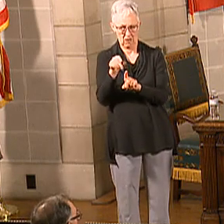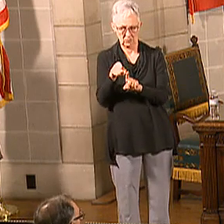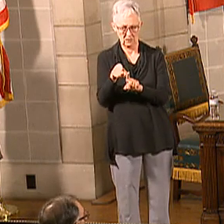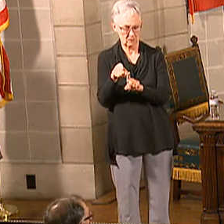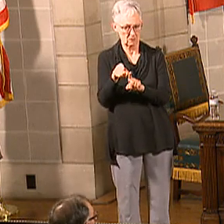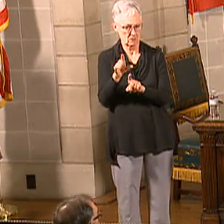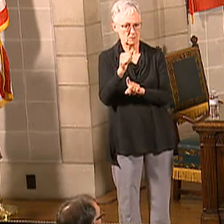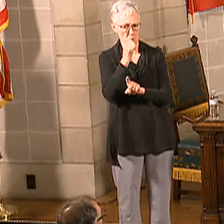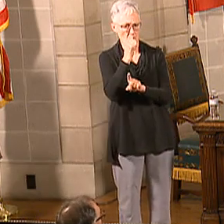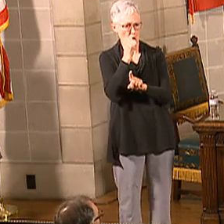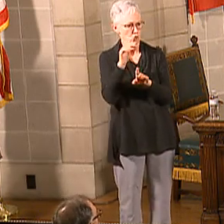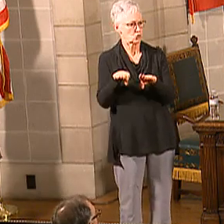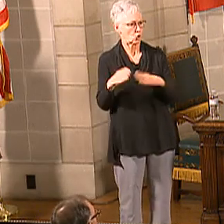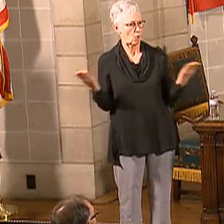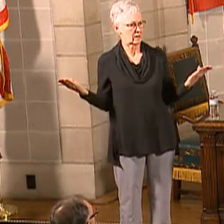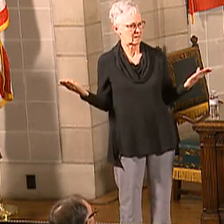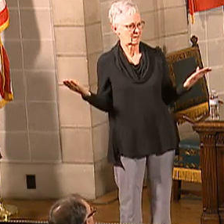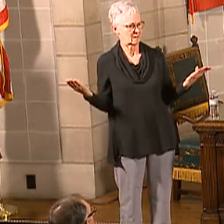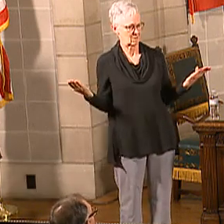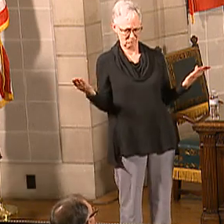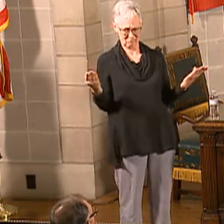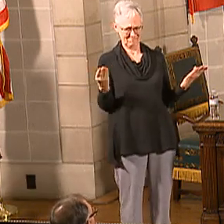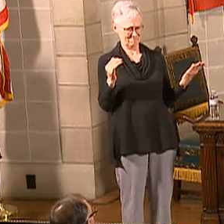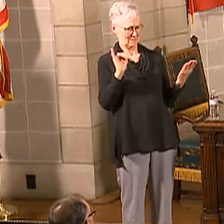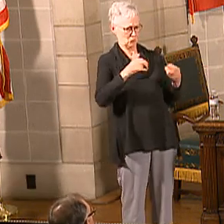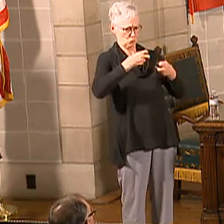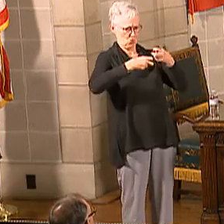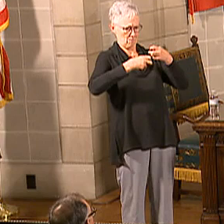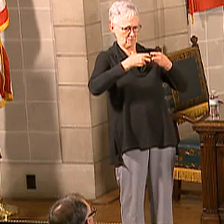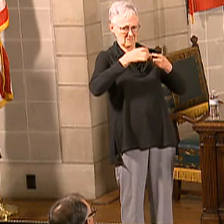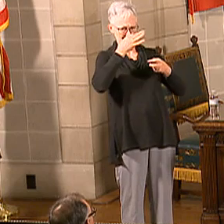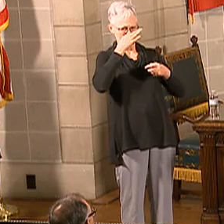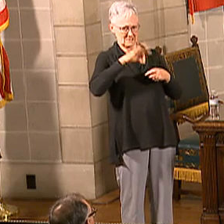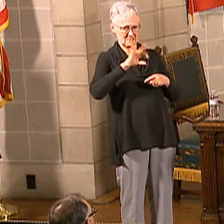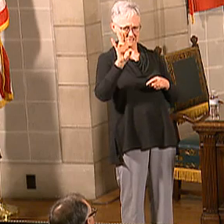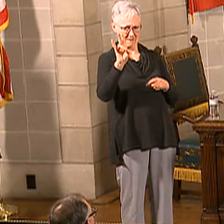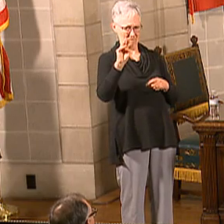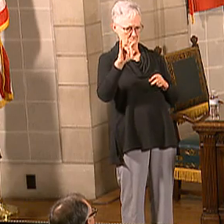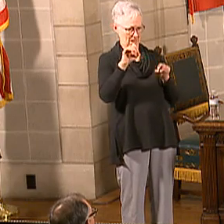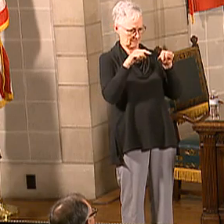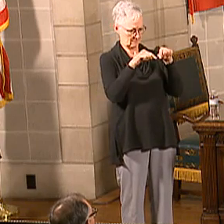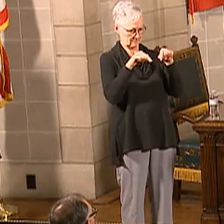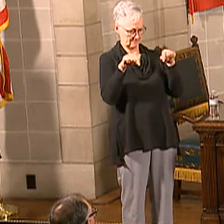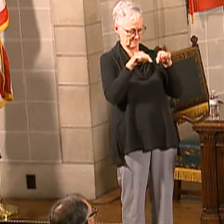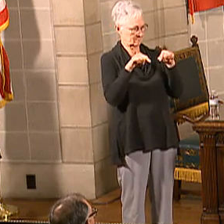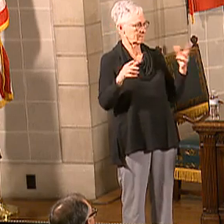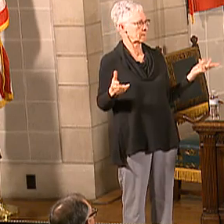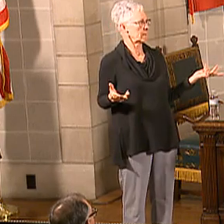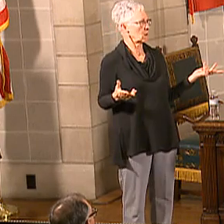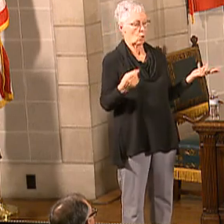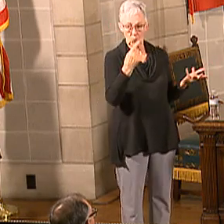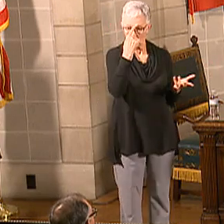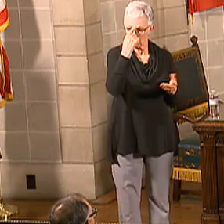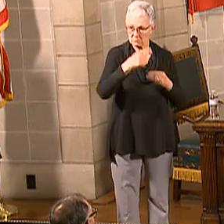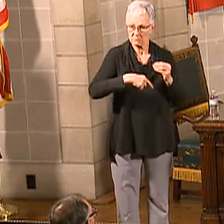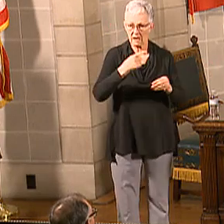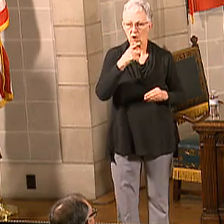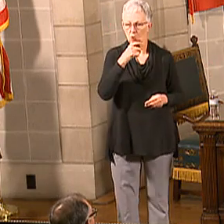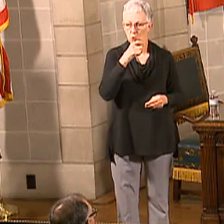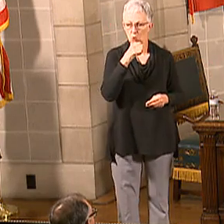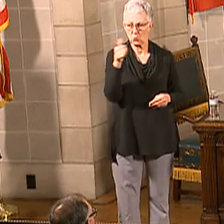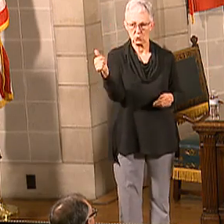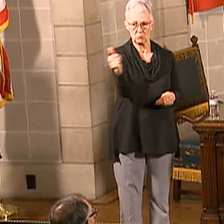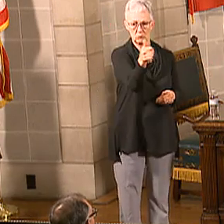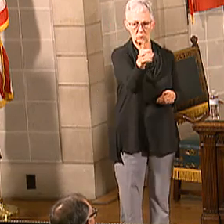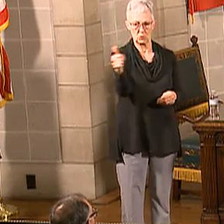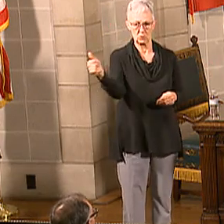open. Doesn't that create problems? Well, those problems exist anyway with things like, think about our commuters back and forth between Council Bluffs and